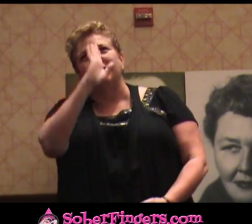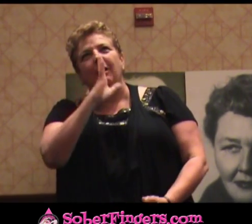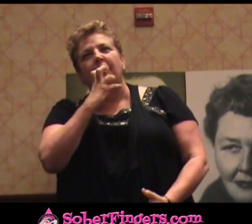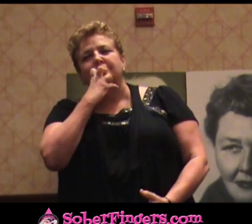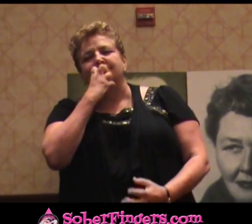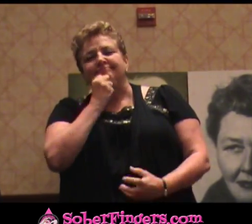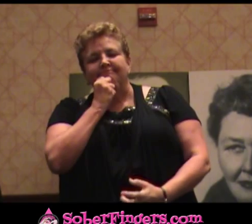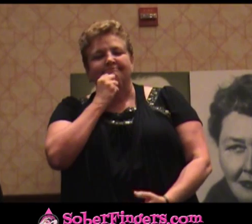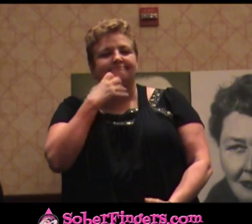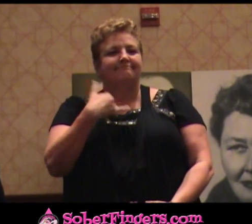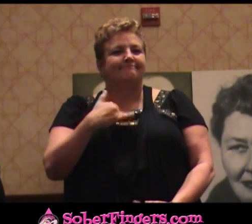It's always so nerve-wracking.